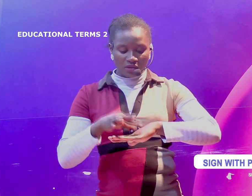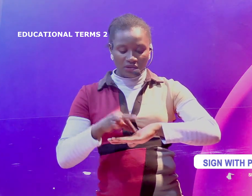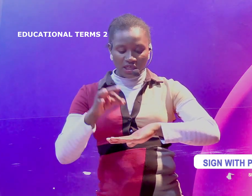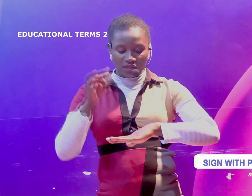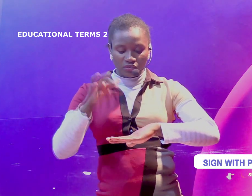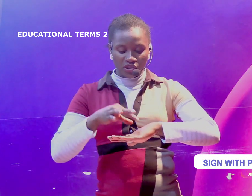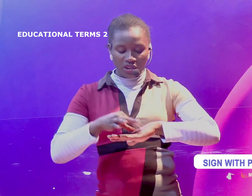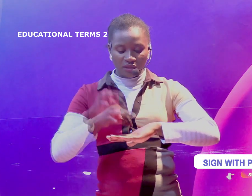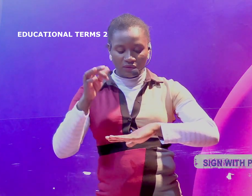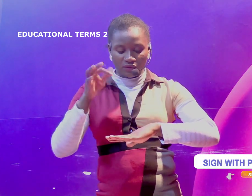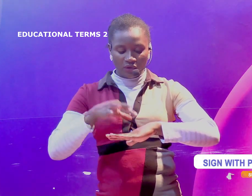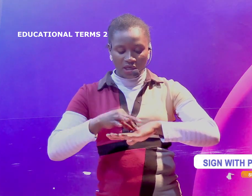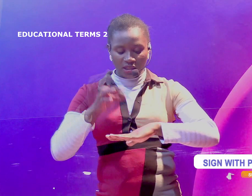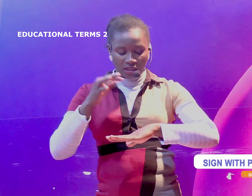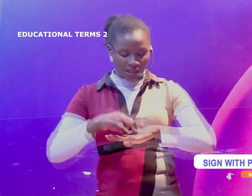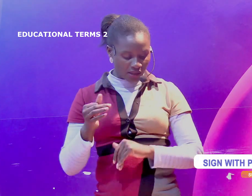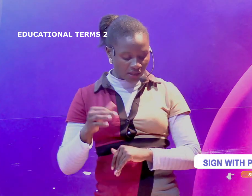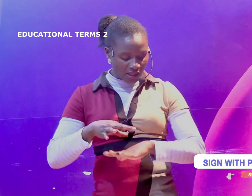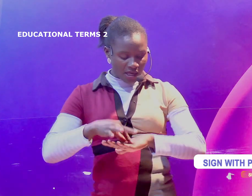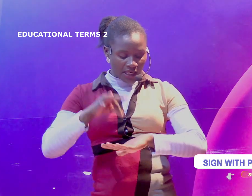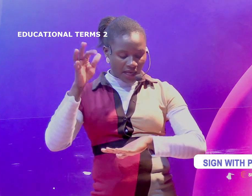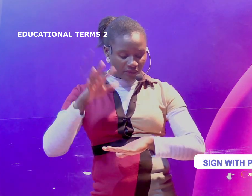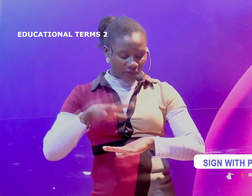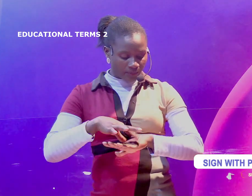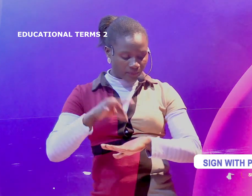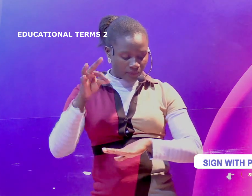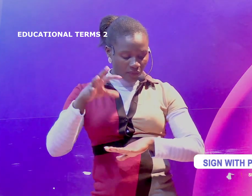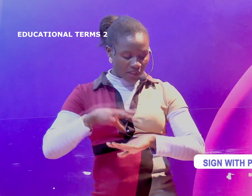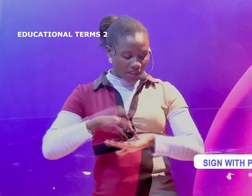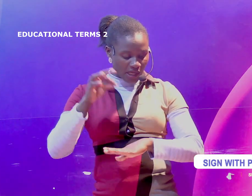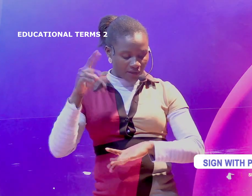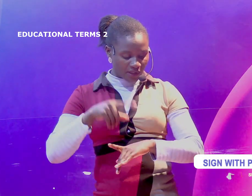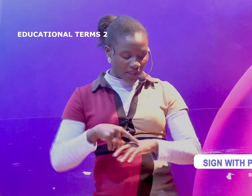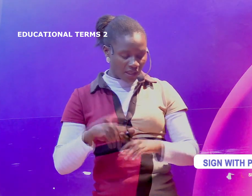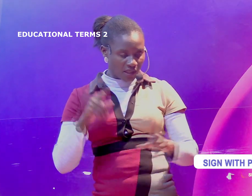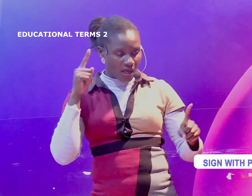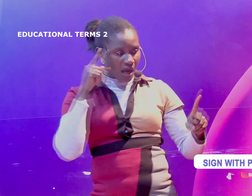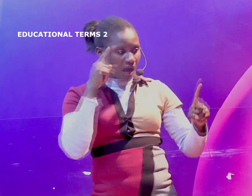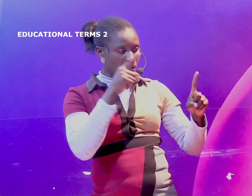just push it forward like this, lava. And then accurate.